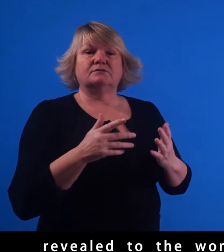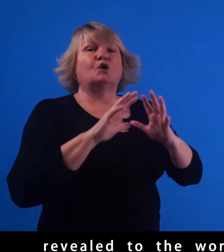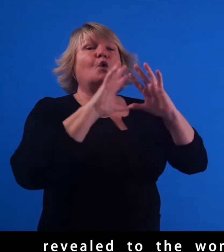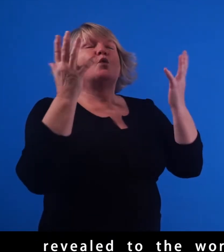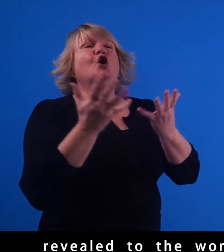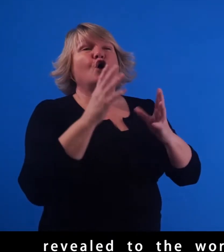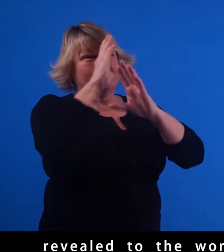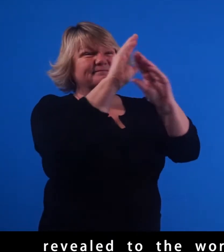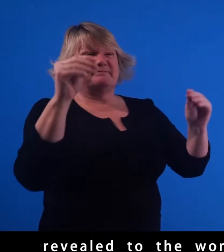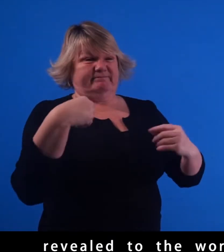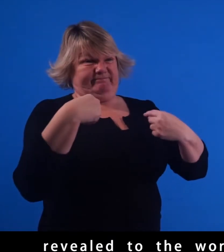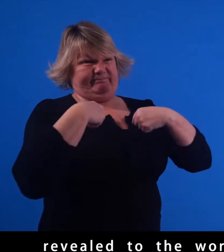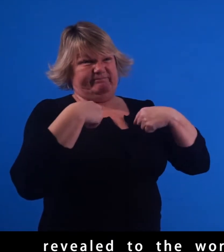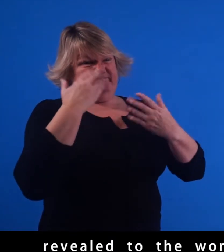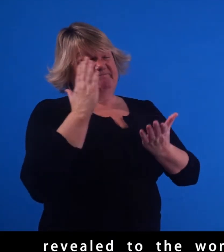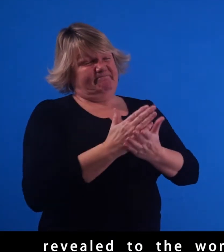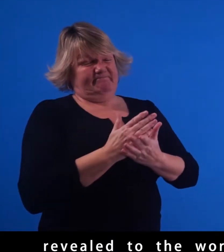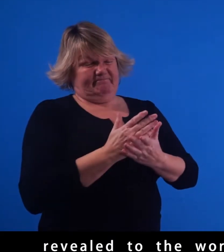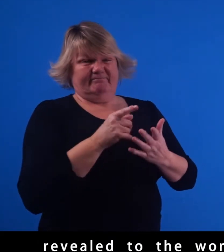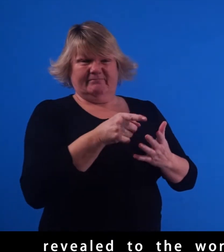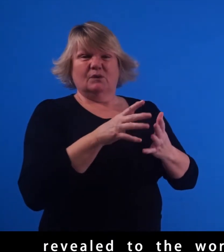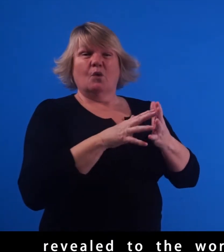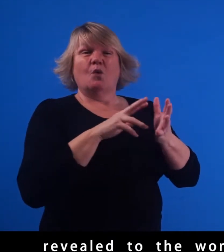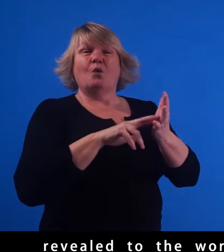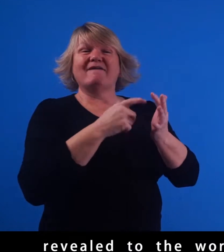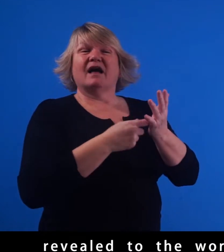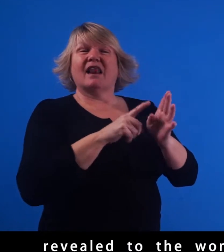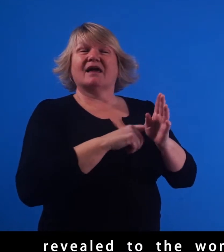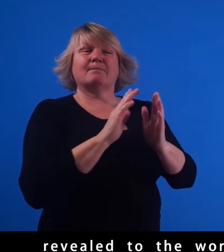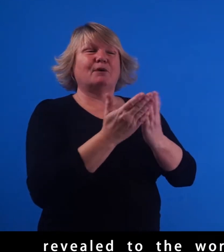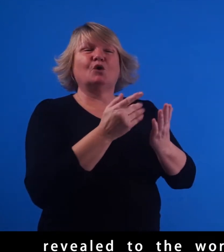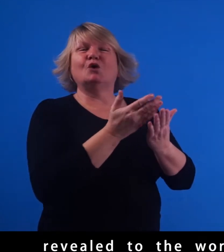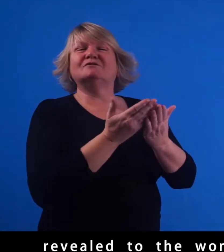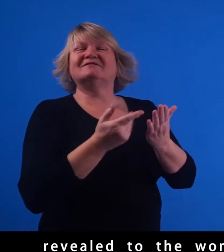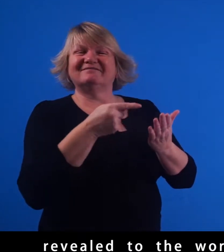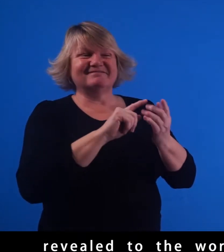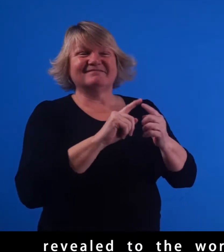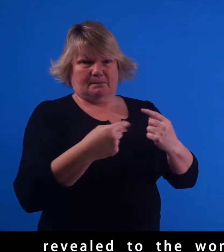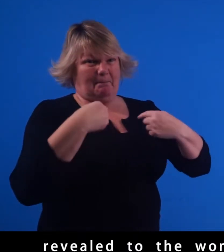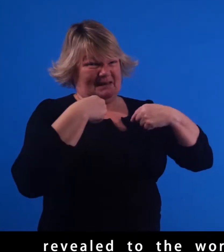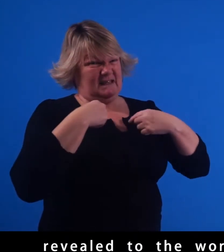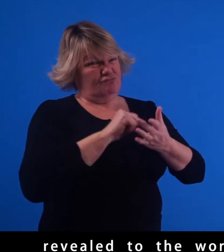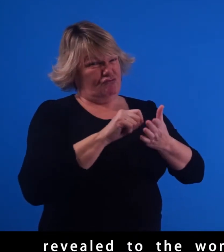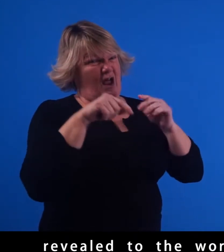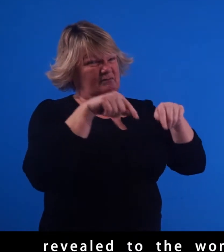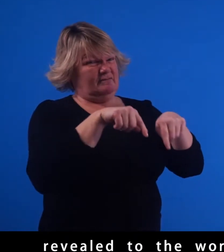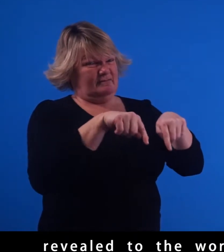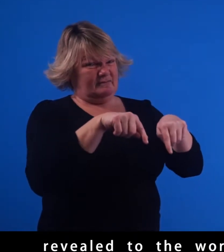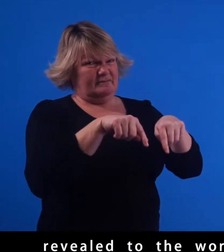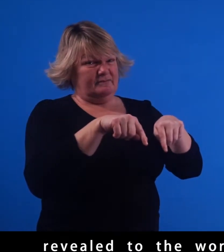revealed to the world that he was the author of the Waverley novels, and worked furiously